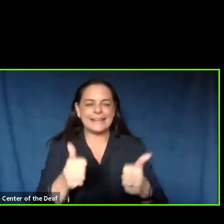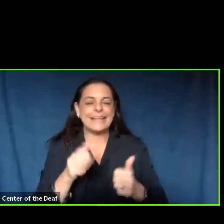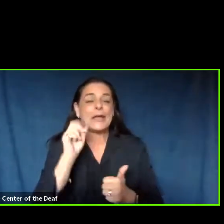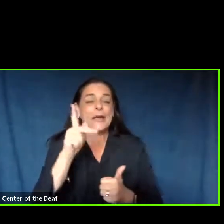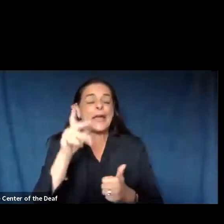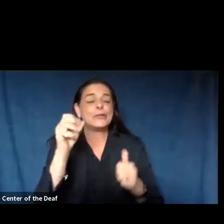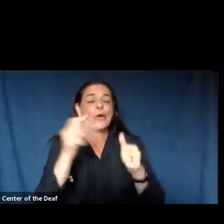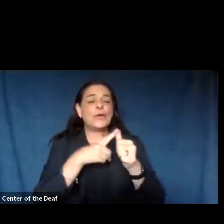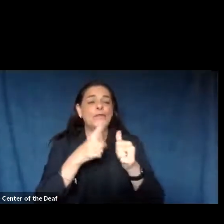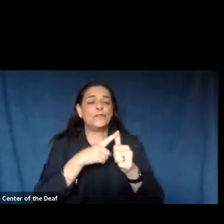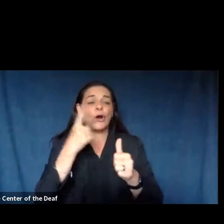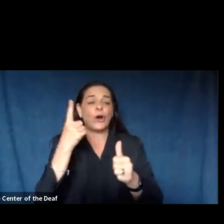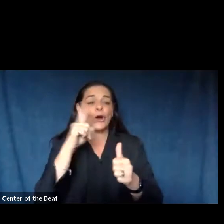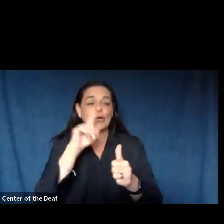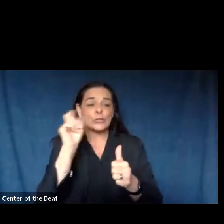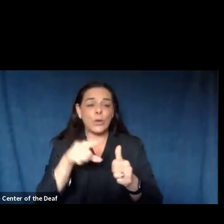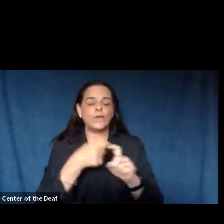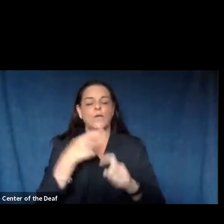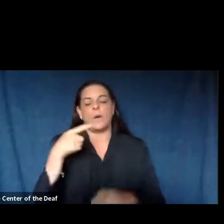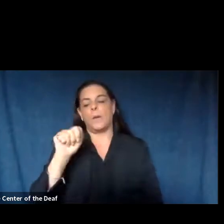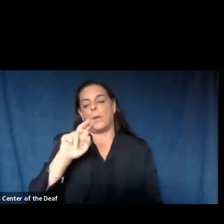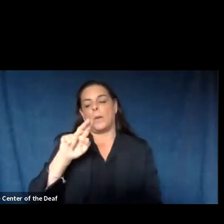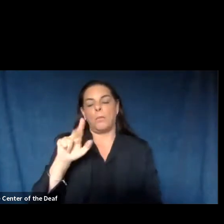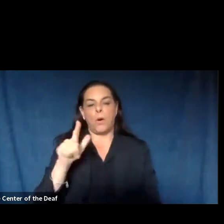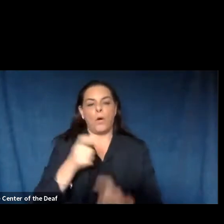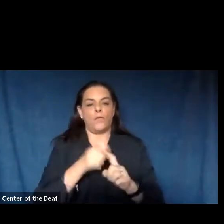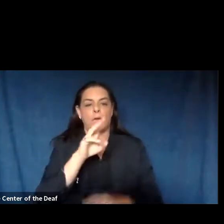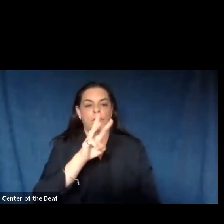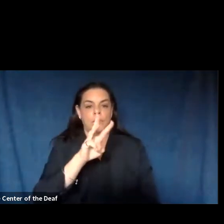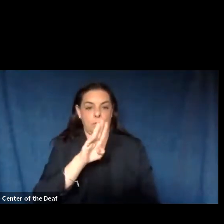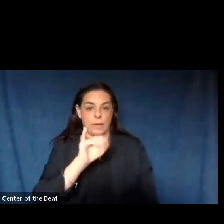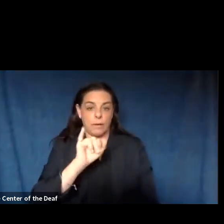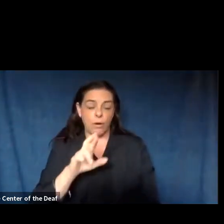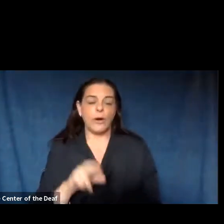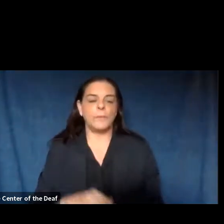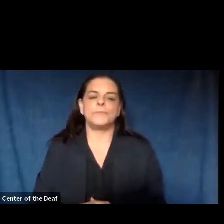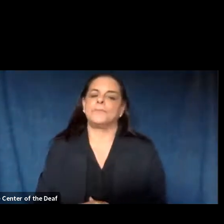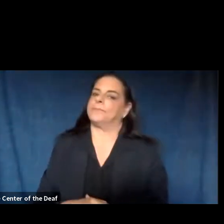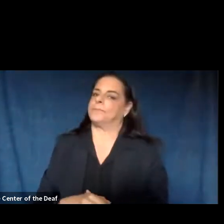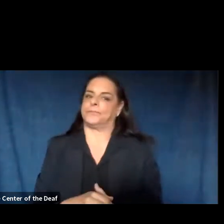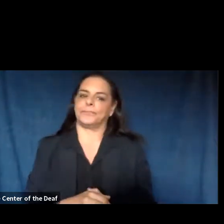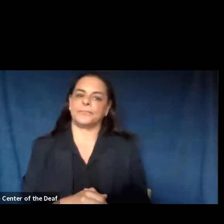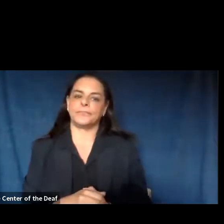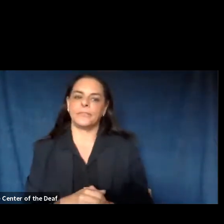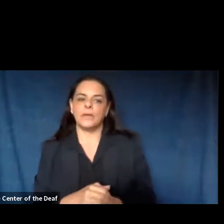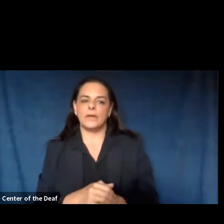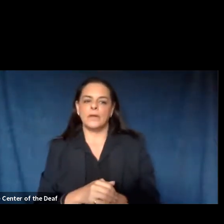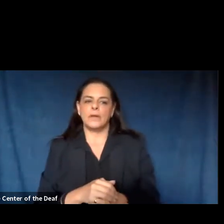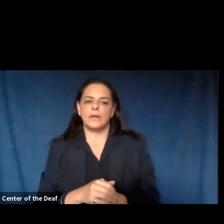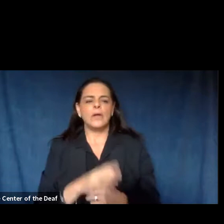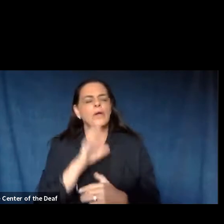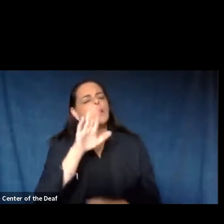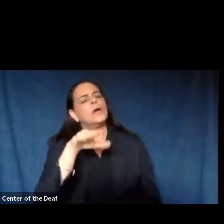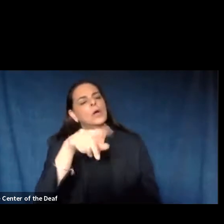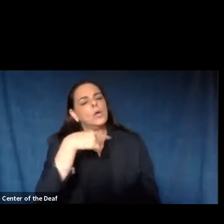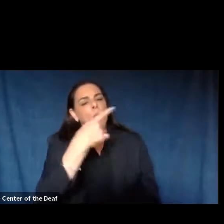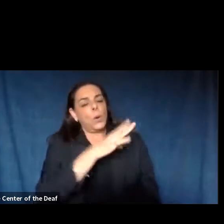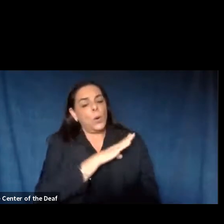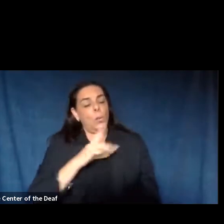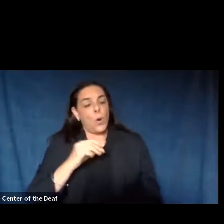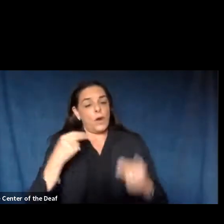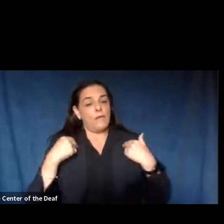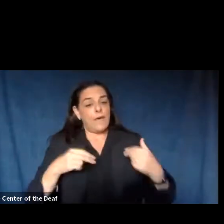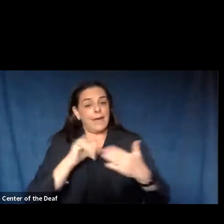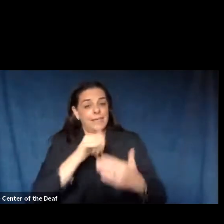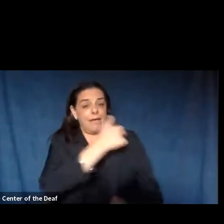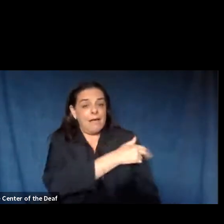first questions that came in is from Paul with WBIR. Let's see, this one is, you told the Board of Health that the